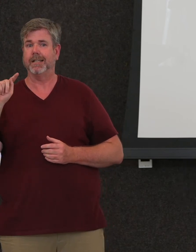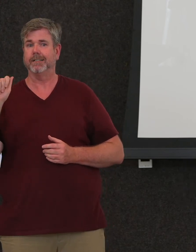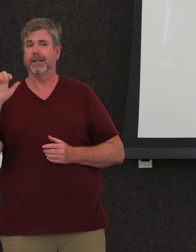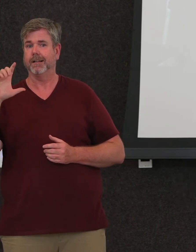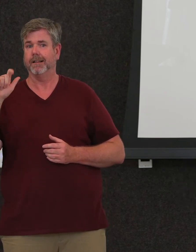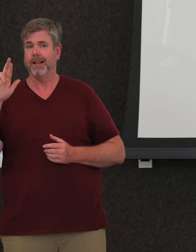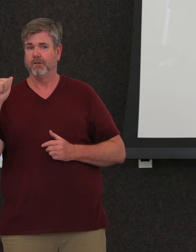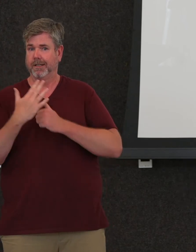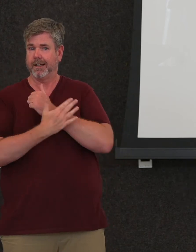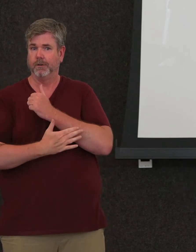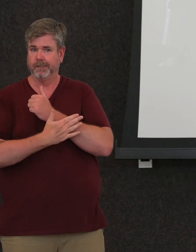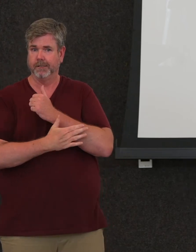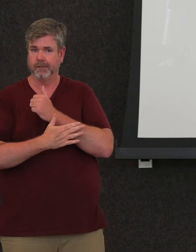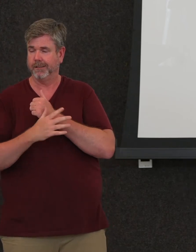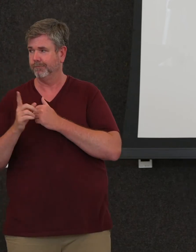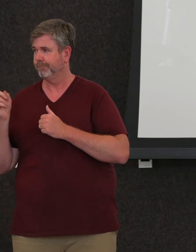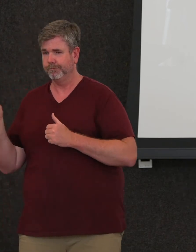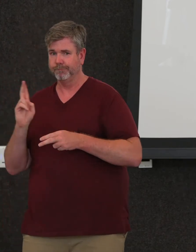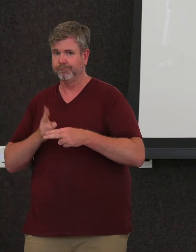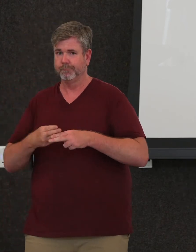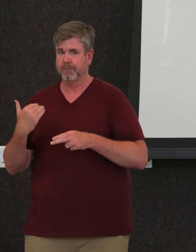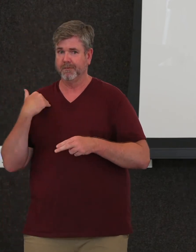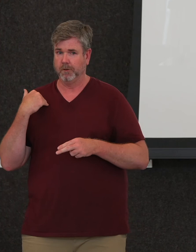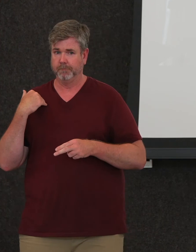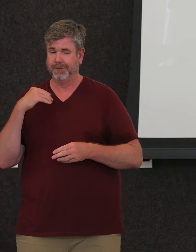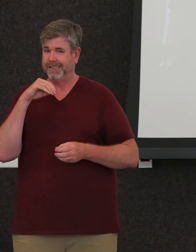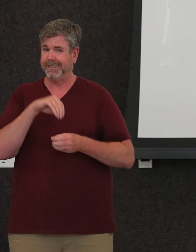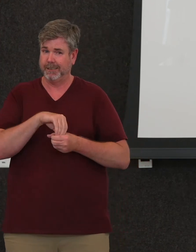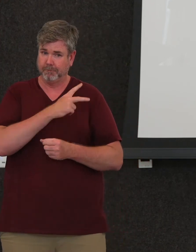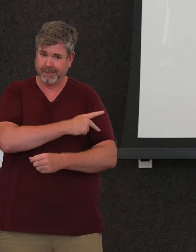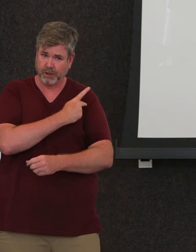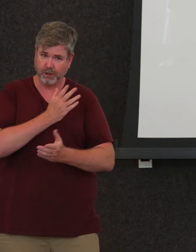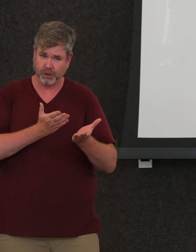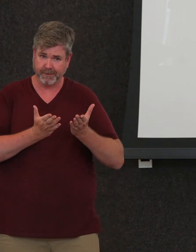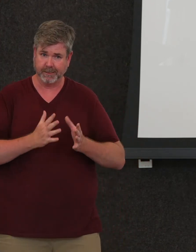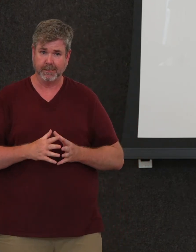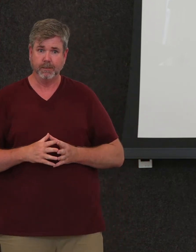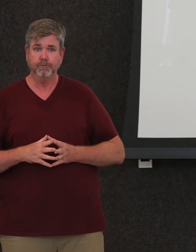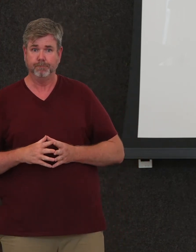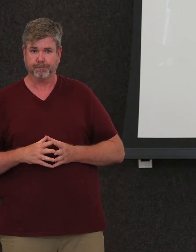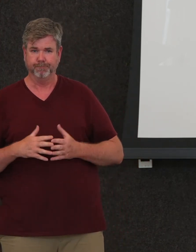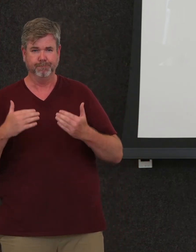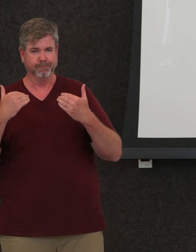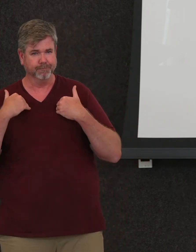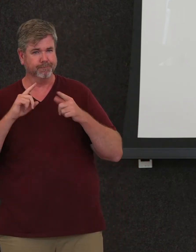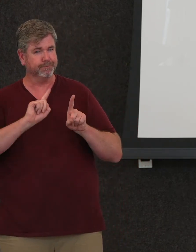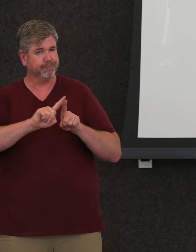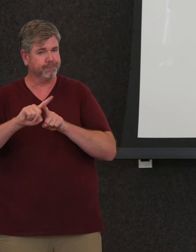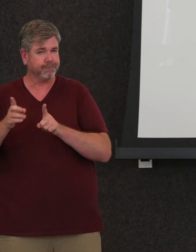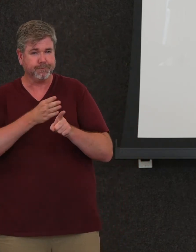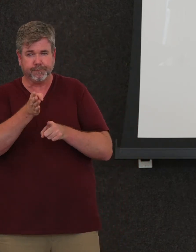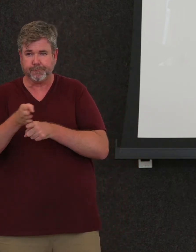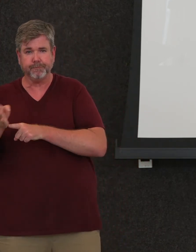mentioned earlier, there is inpatient service, but we also have multiple residential programs, and the county offers